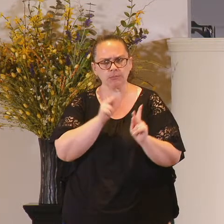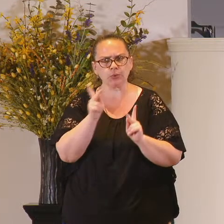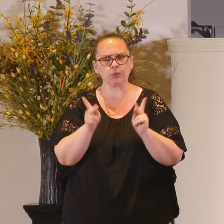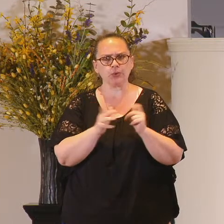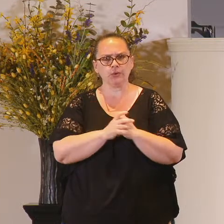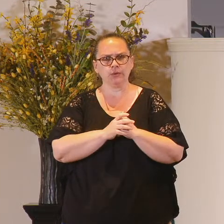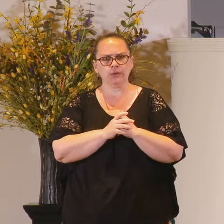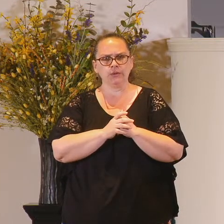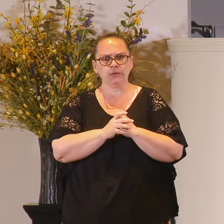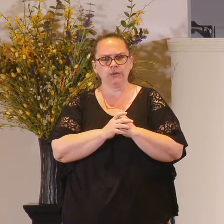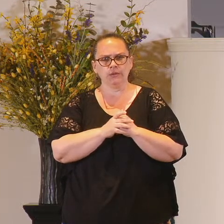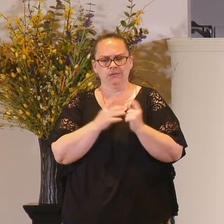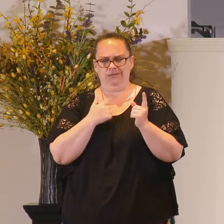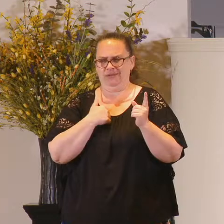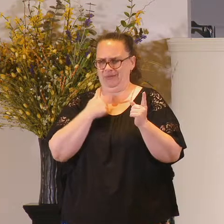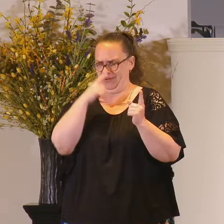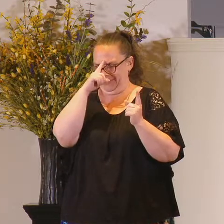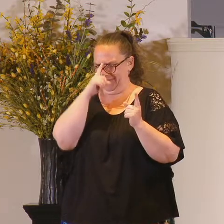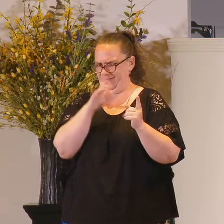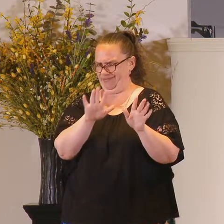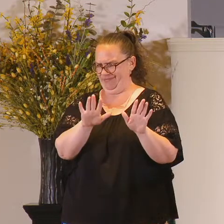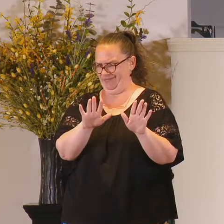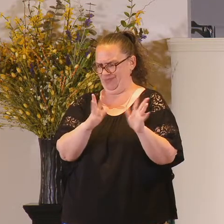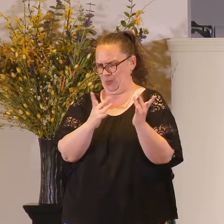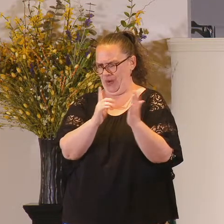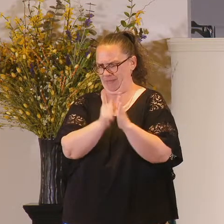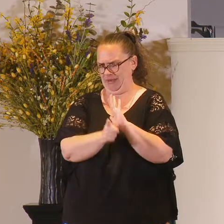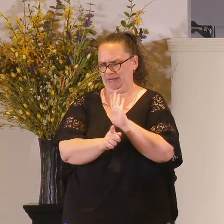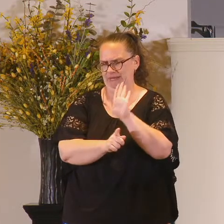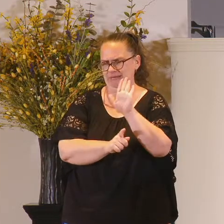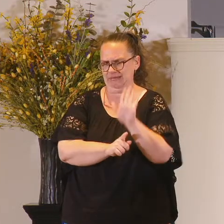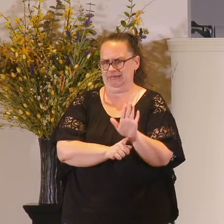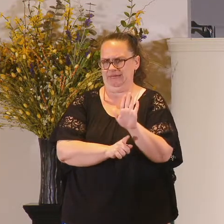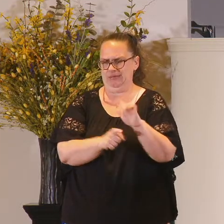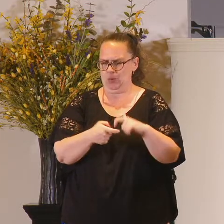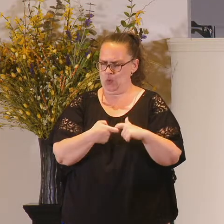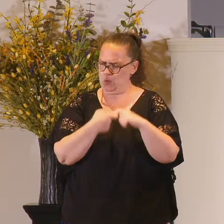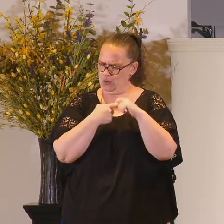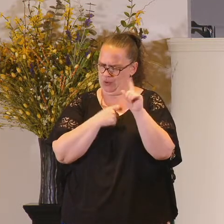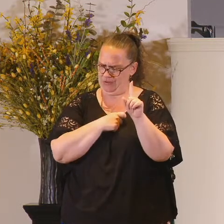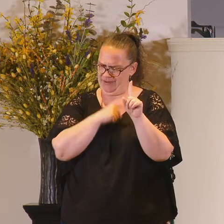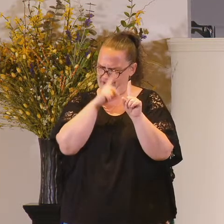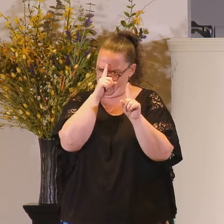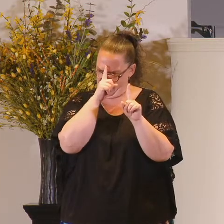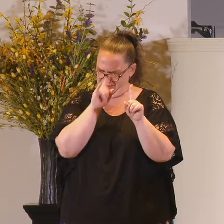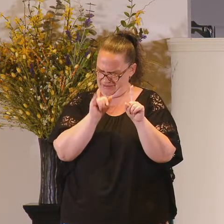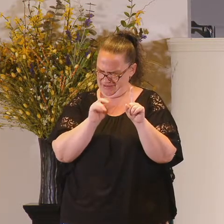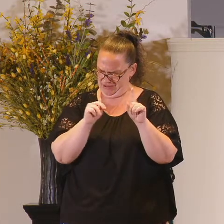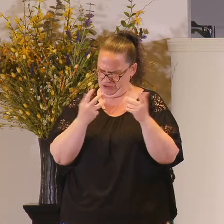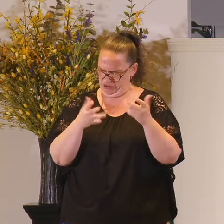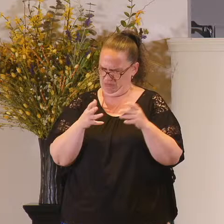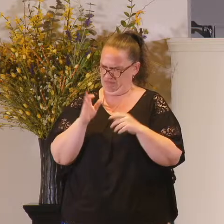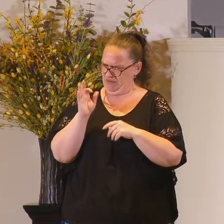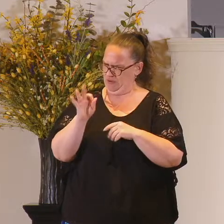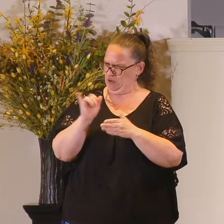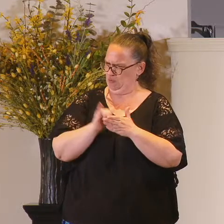And we're going, hold on a minute. I think Jim preached this sermon a few weeks